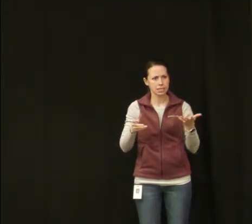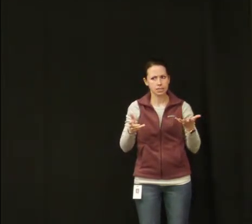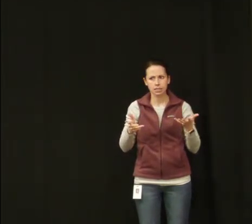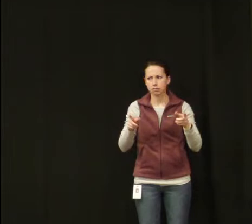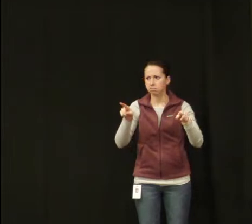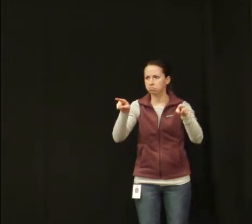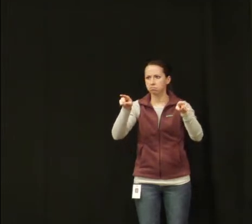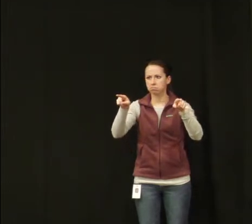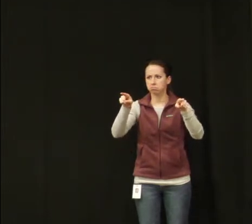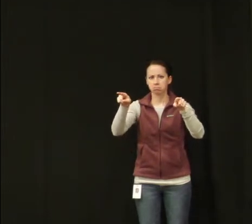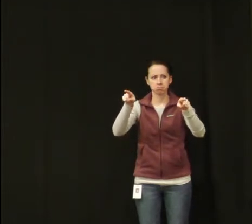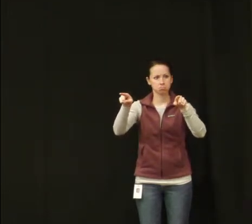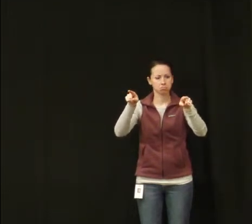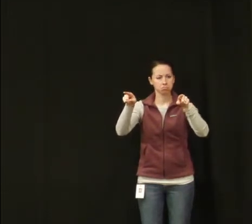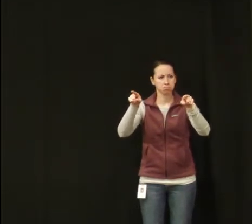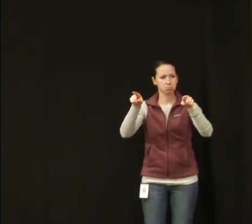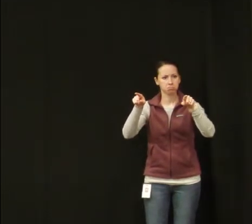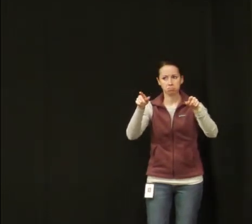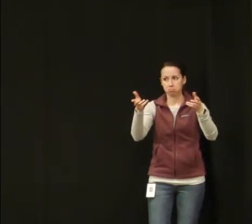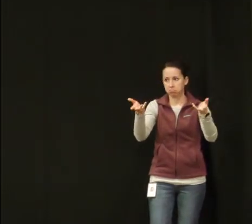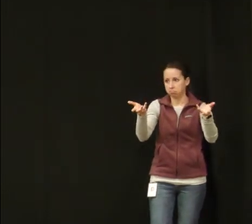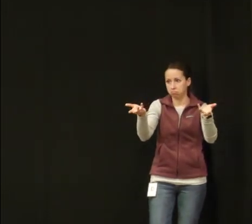Either